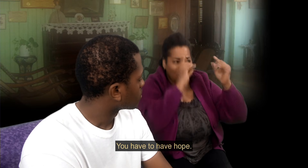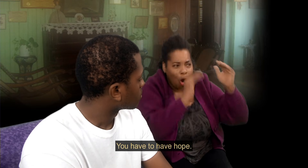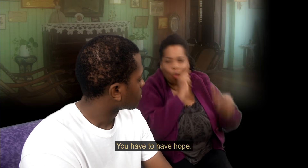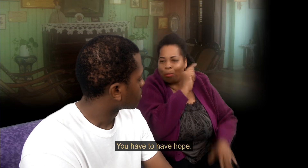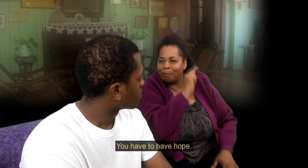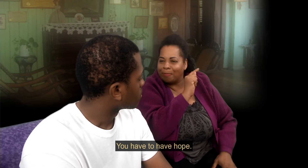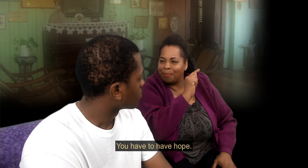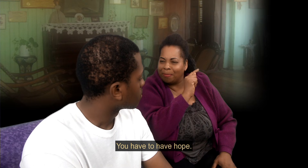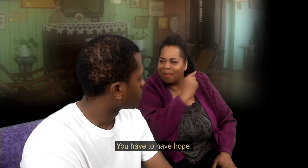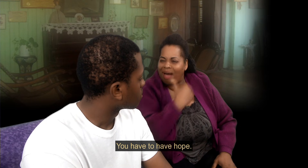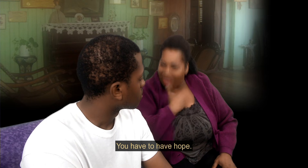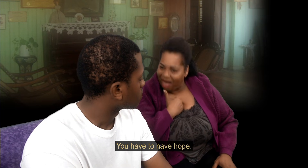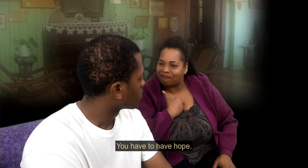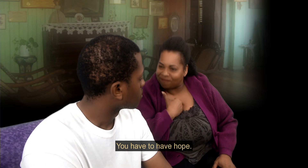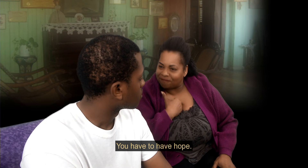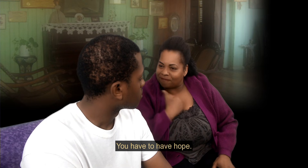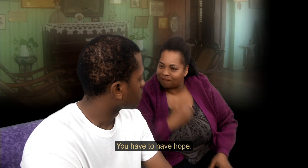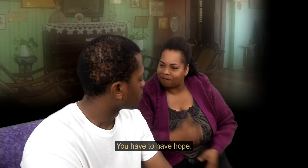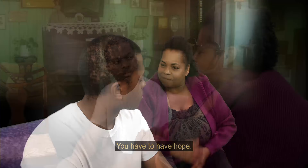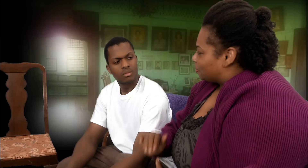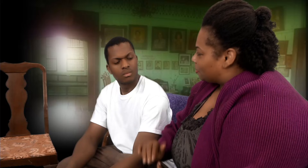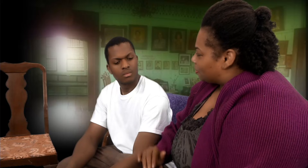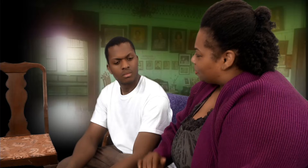You have to have hope.